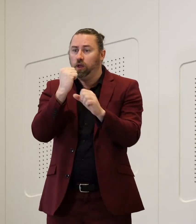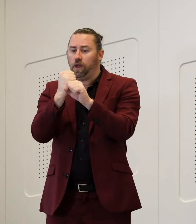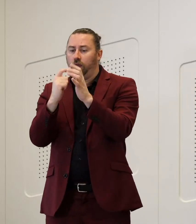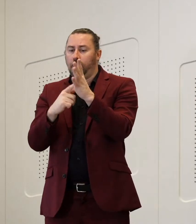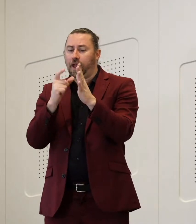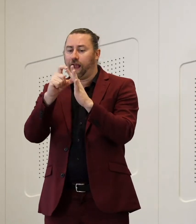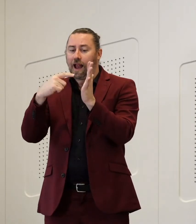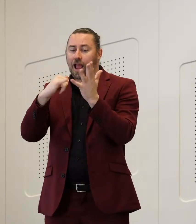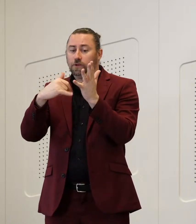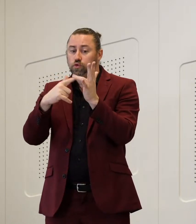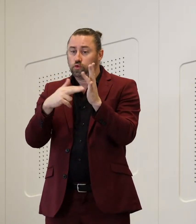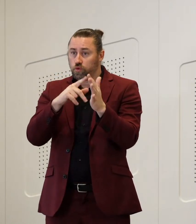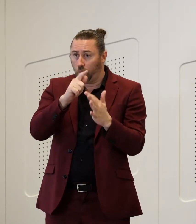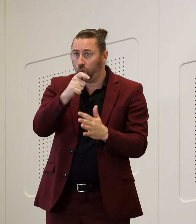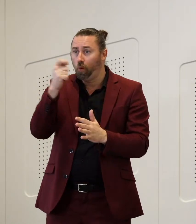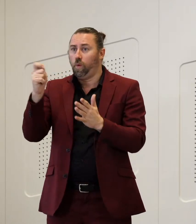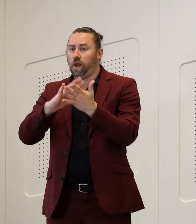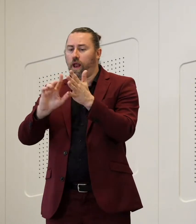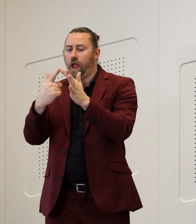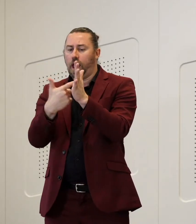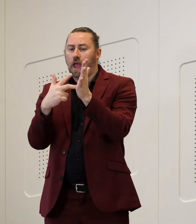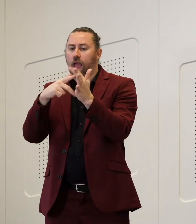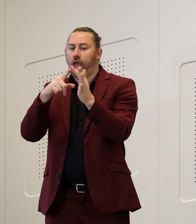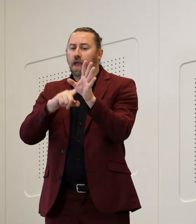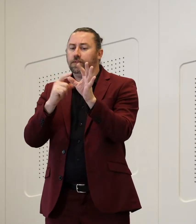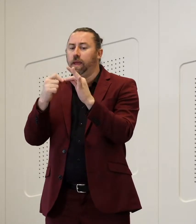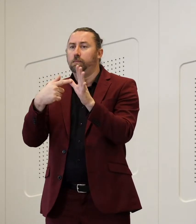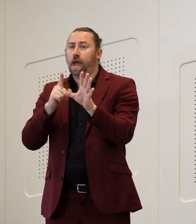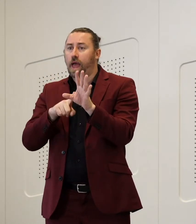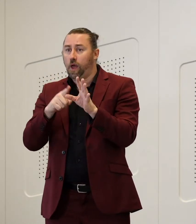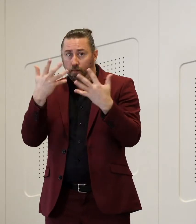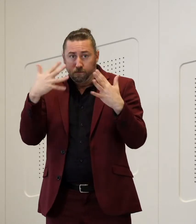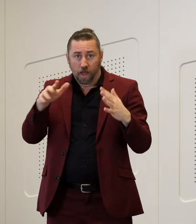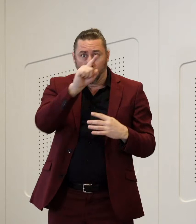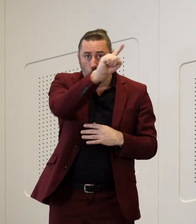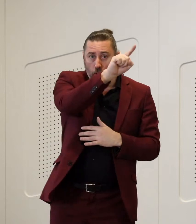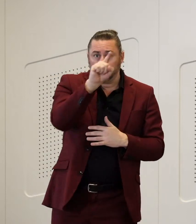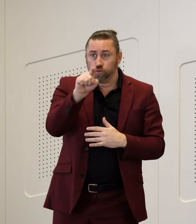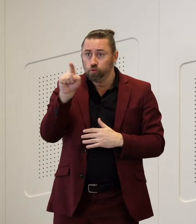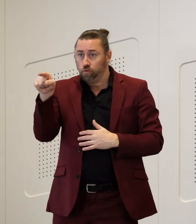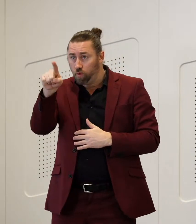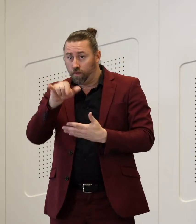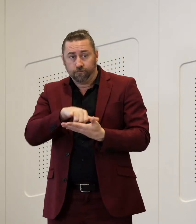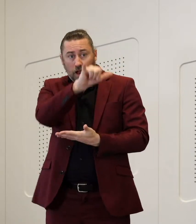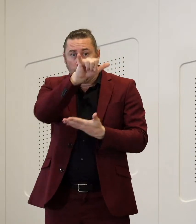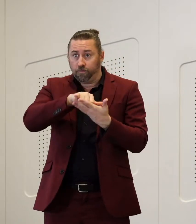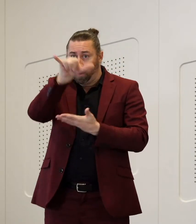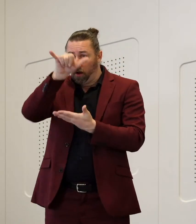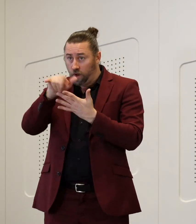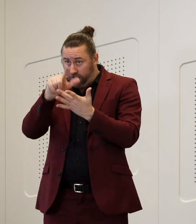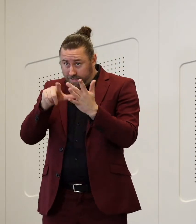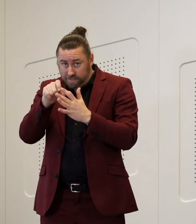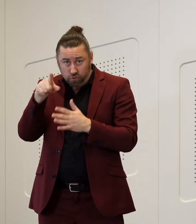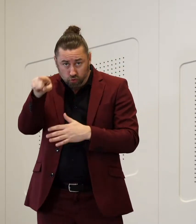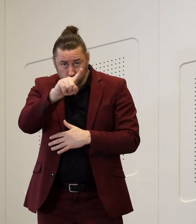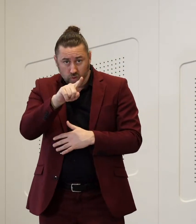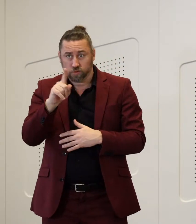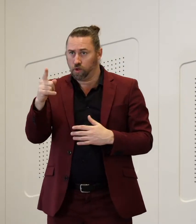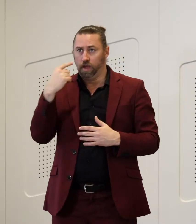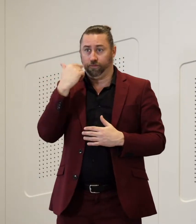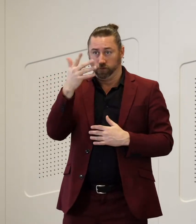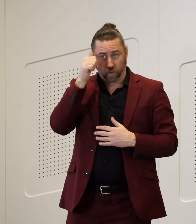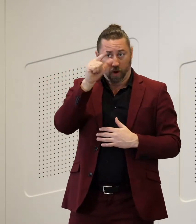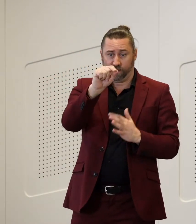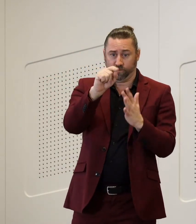and we're rapidly going through them, but please, if anyone's been on those flights, please come forward. So I'm going to read out the flights. On